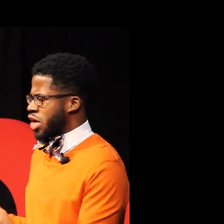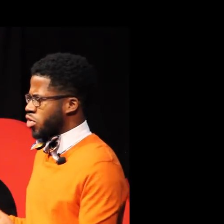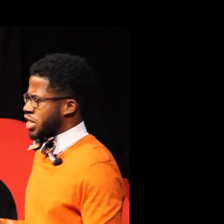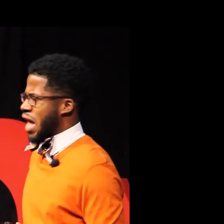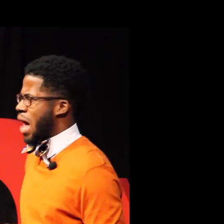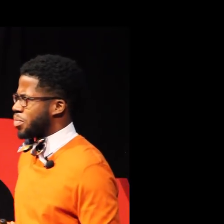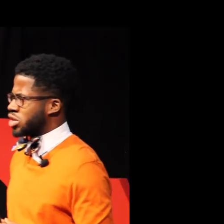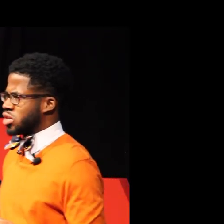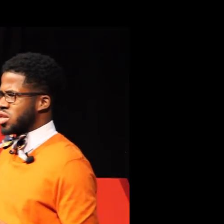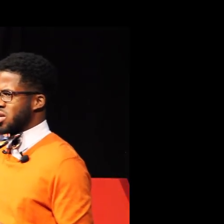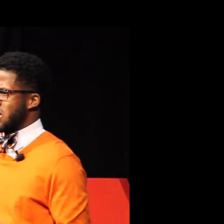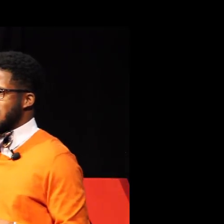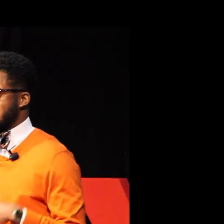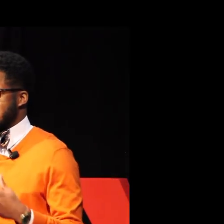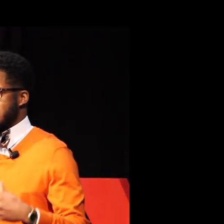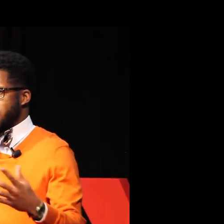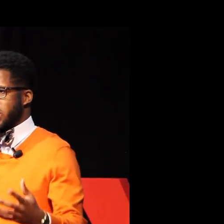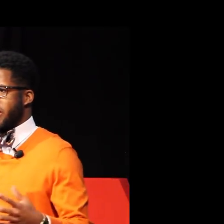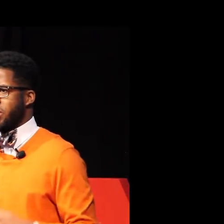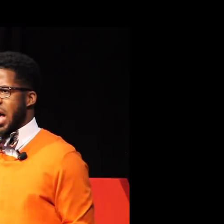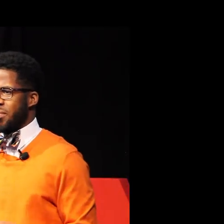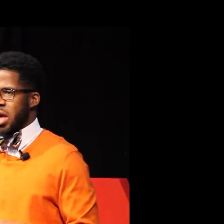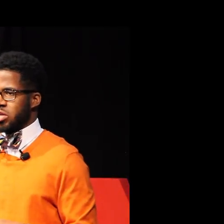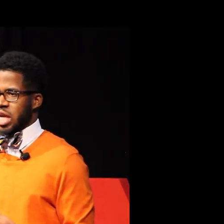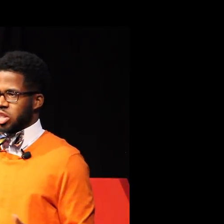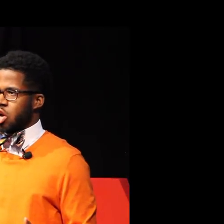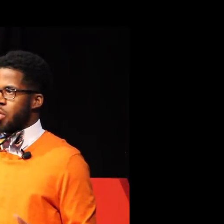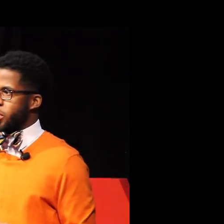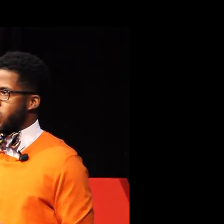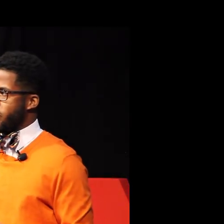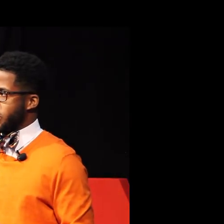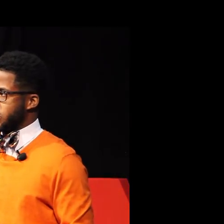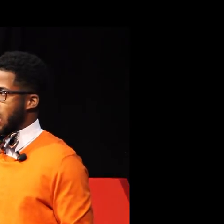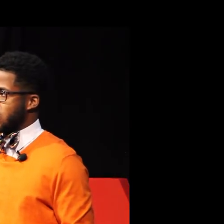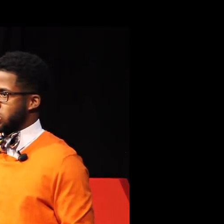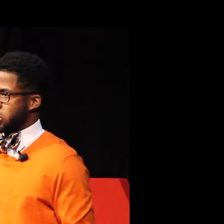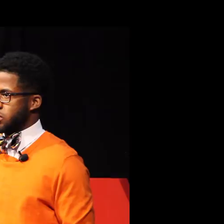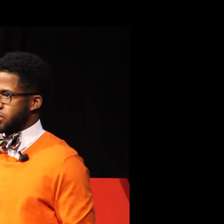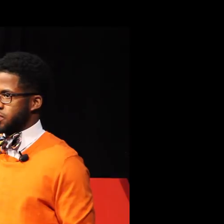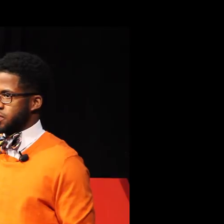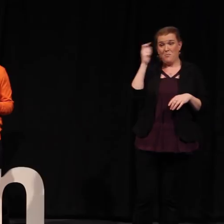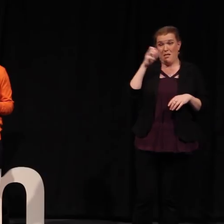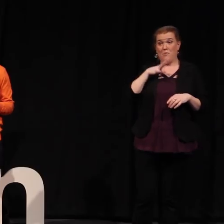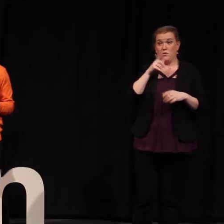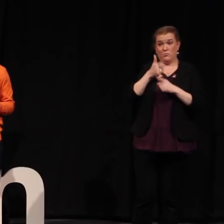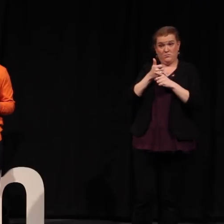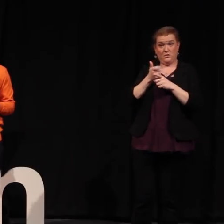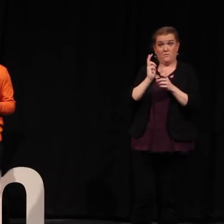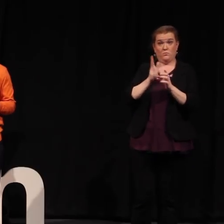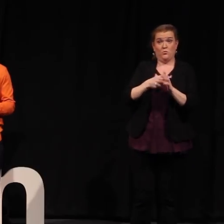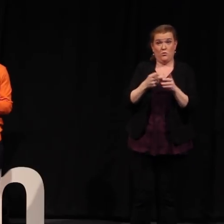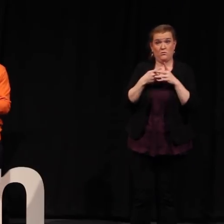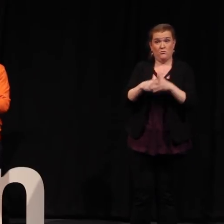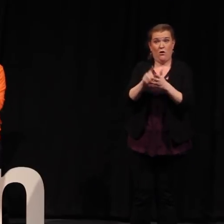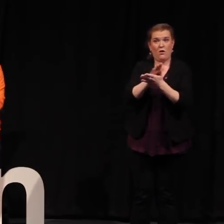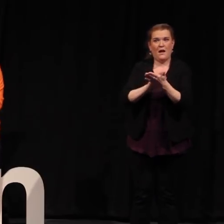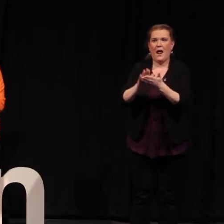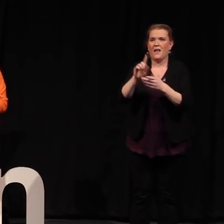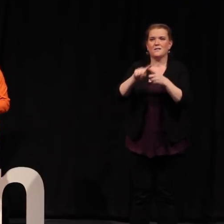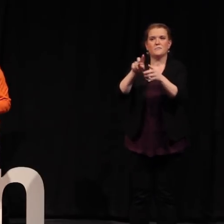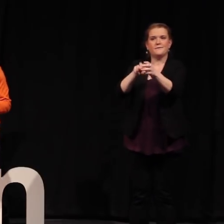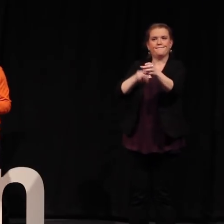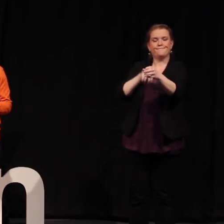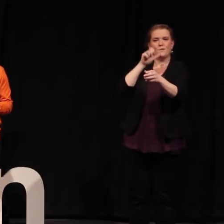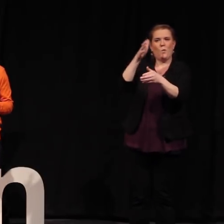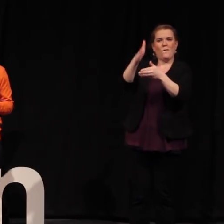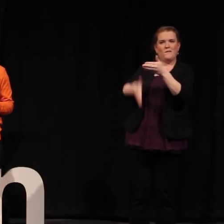What generally happens to the 60% of black males that start but don't finish college? Maybe they fall into